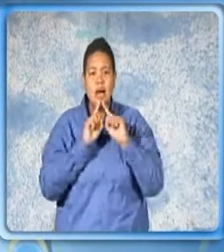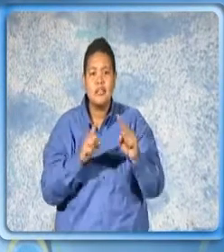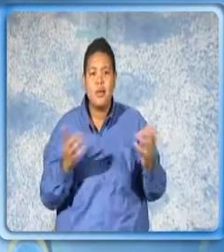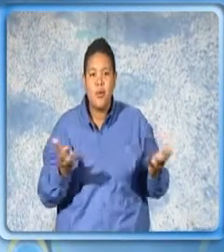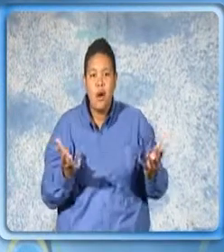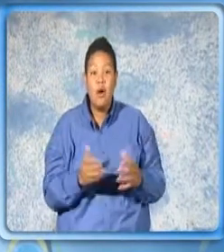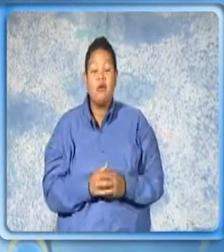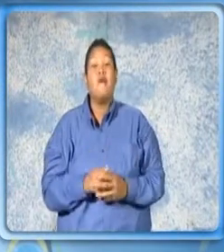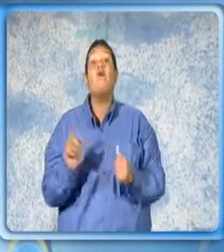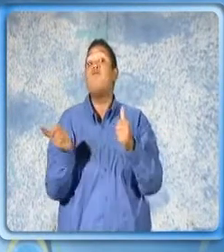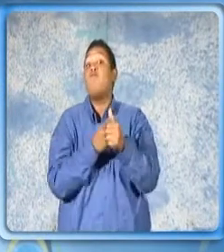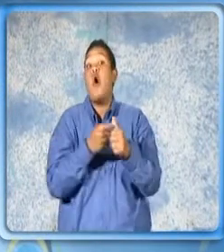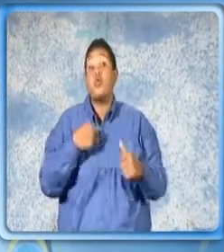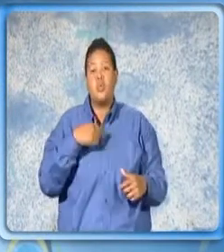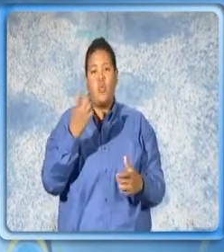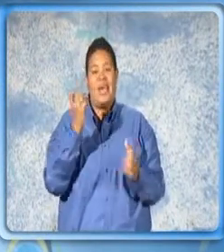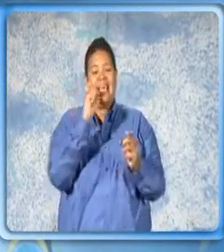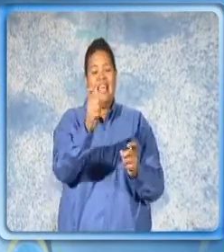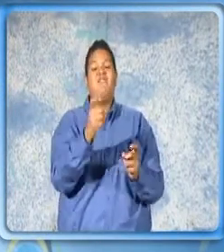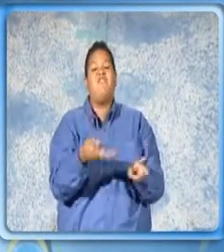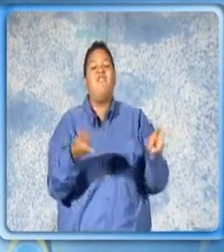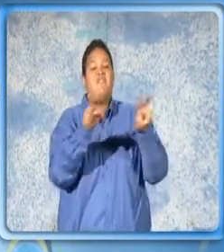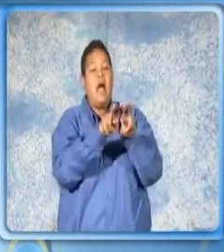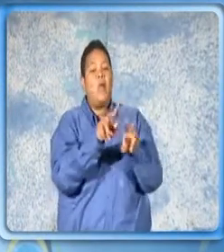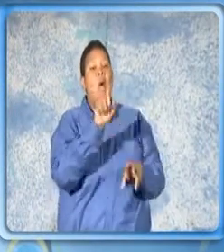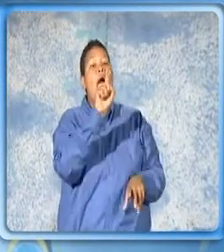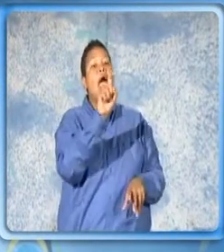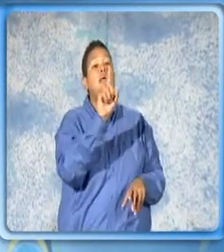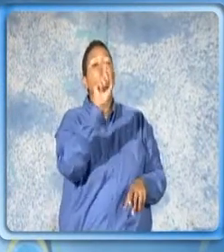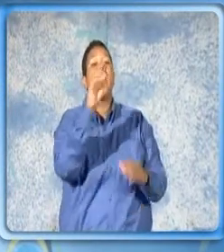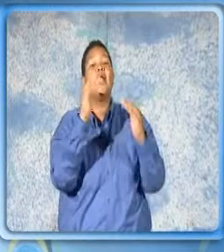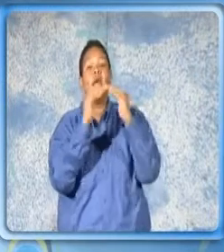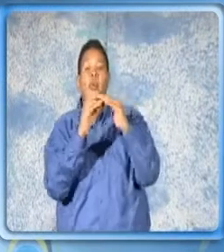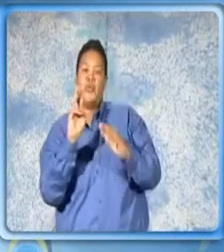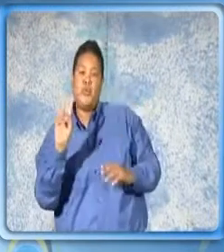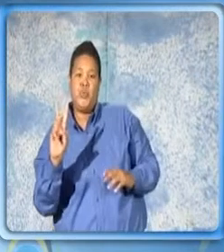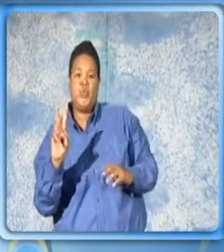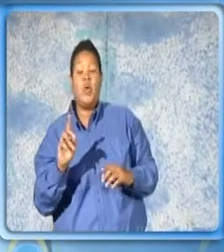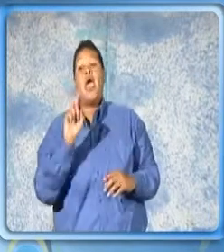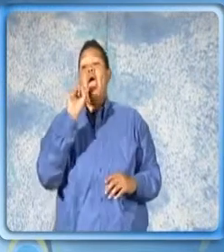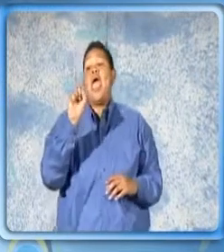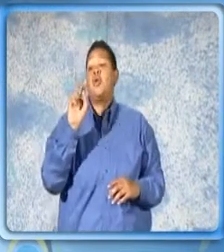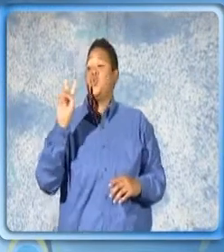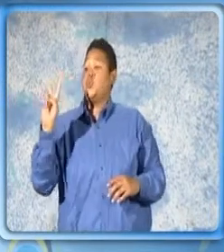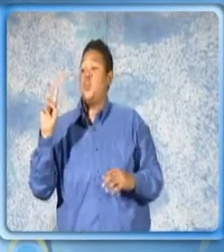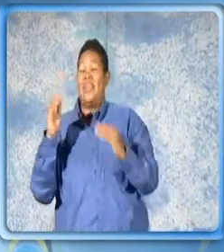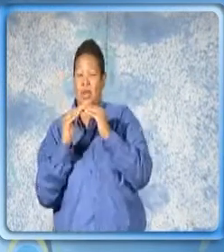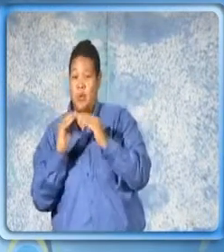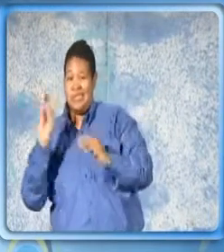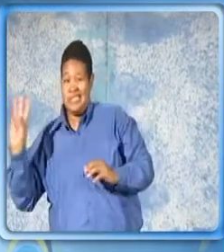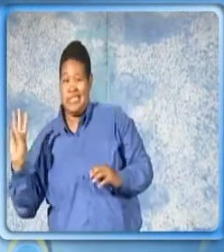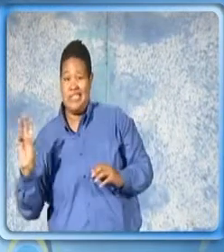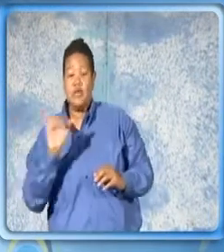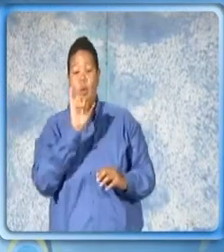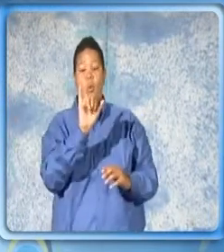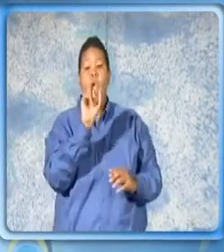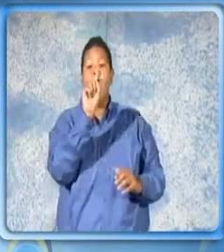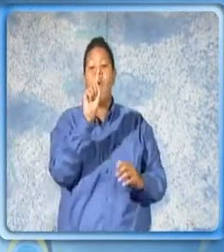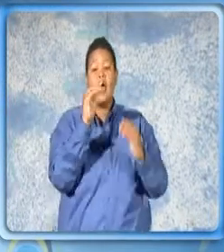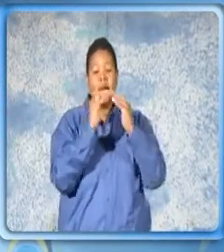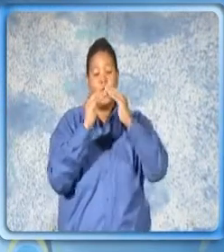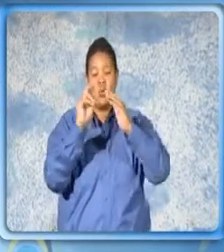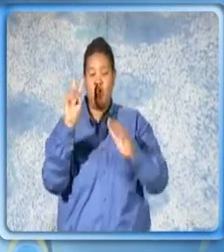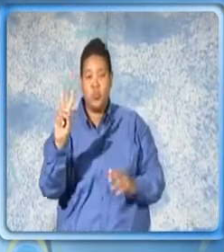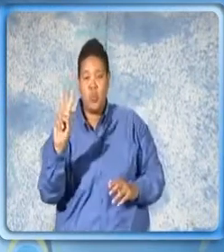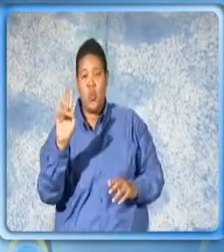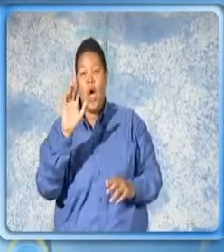First, we assign values. x1 equals 2, x2 equals 6, y1 equals 2,